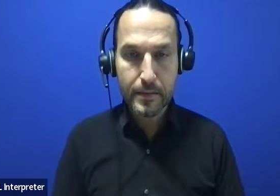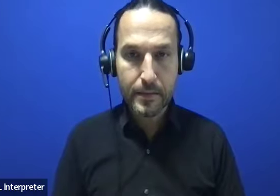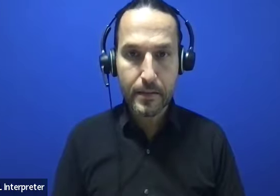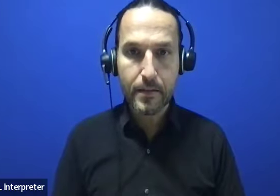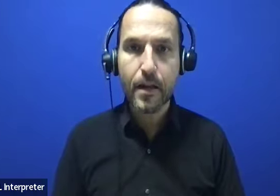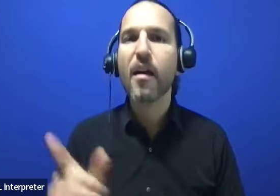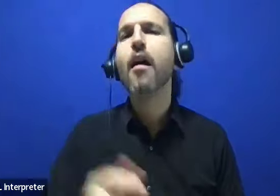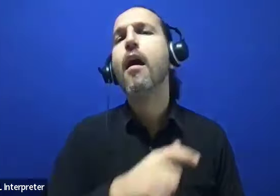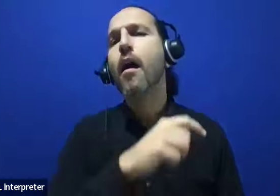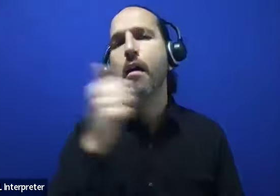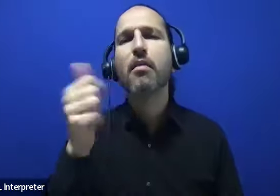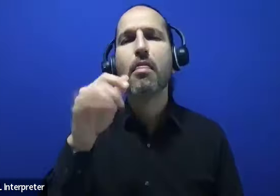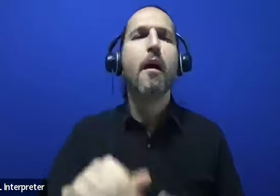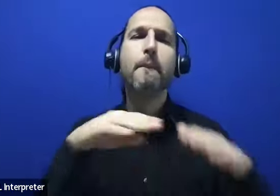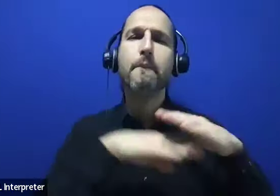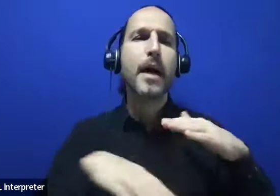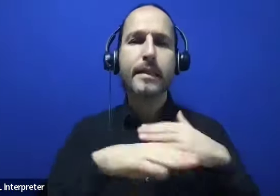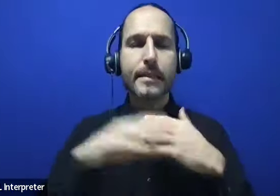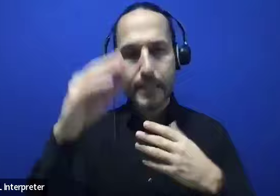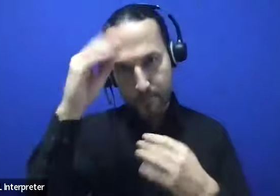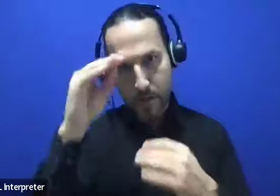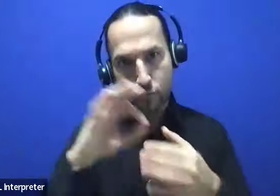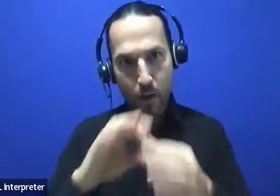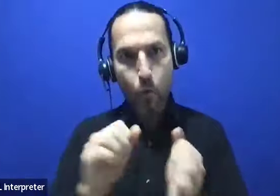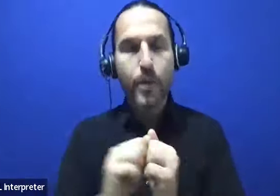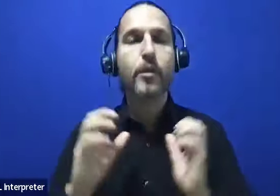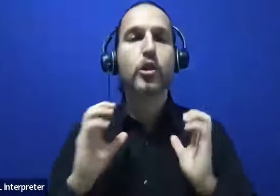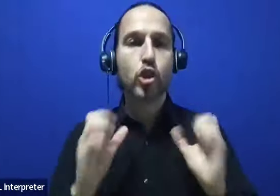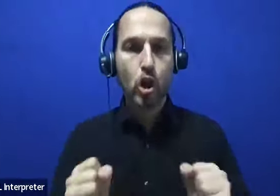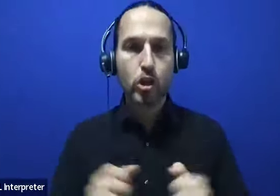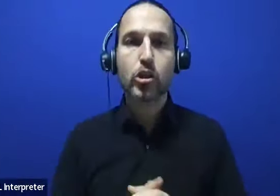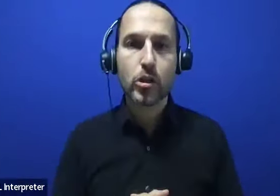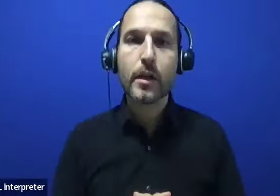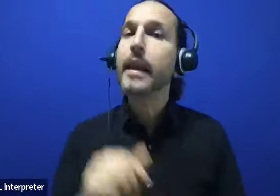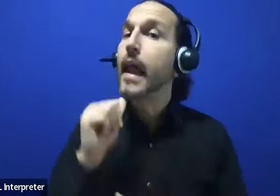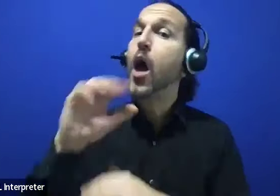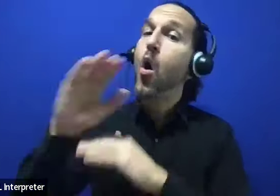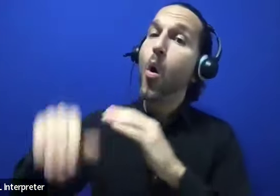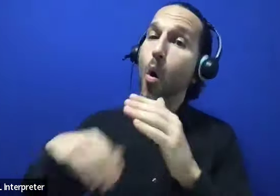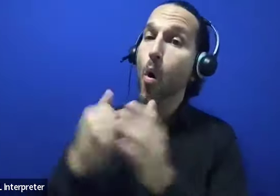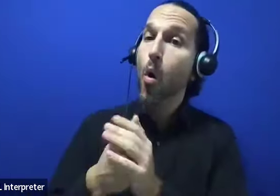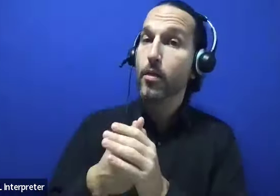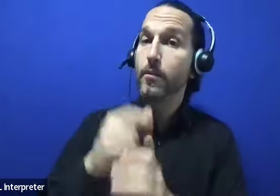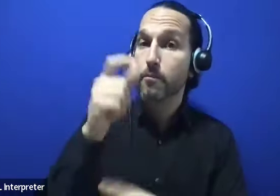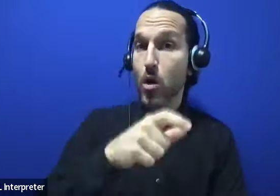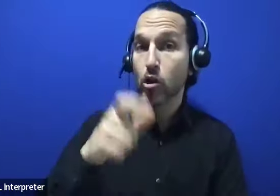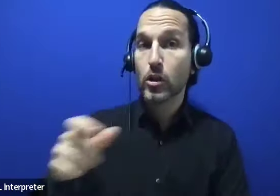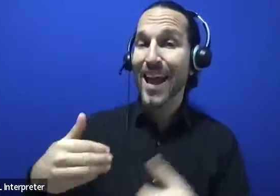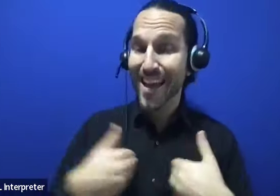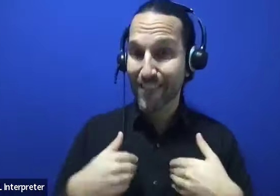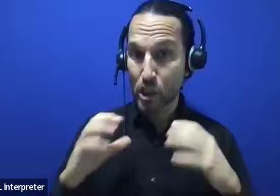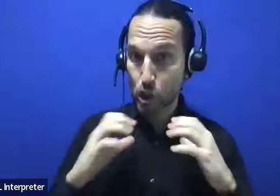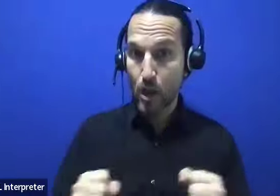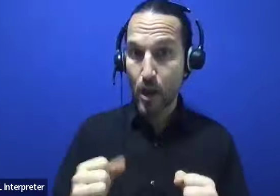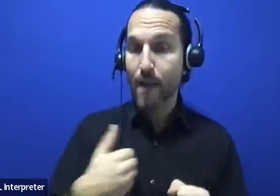So here's some other basic information about charge. First of all, not all individuals who are diagnosed with charge